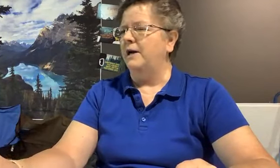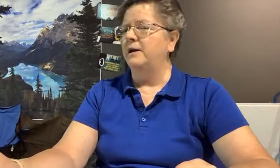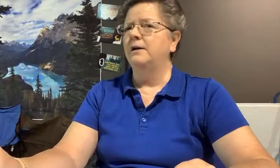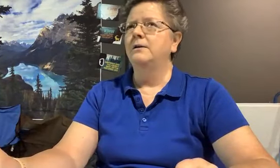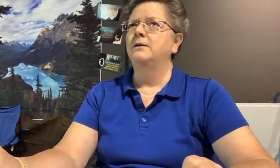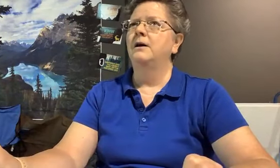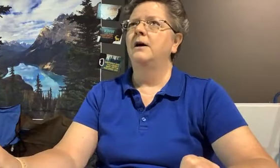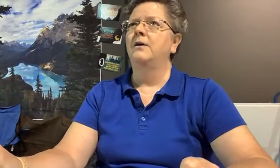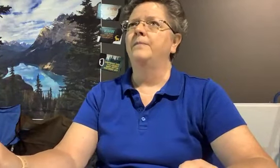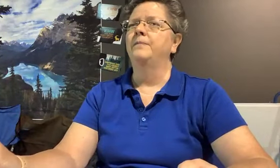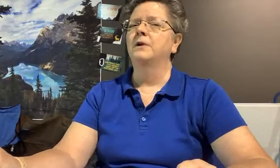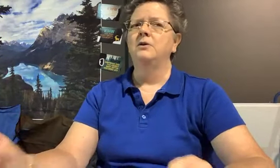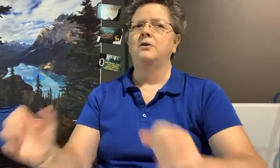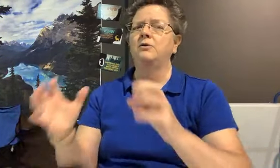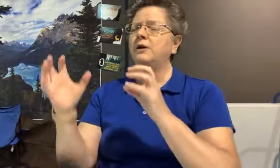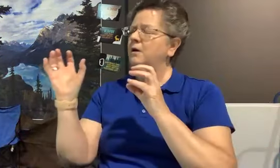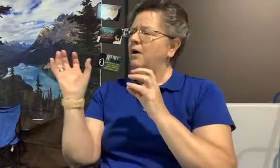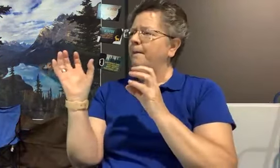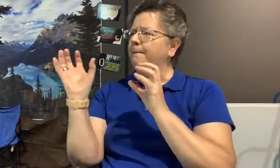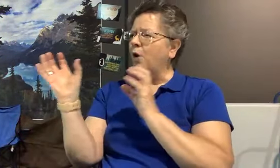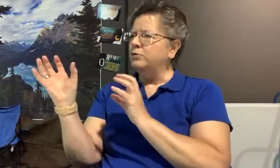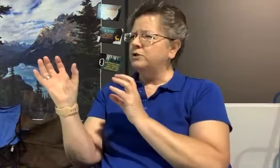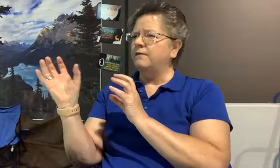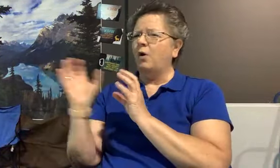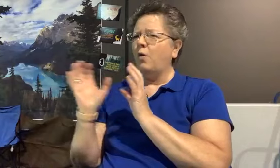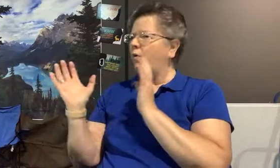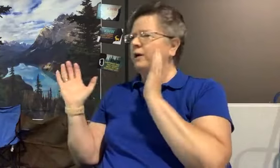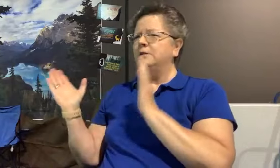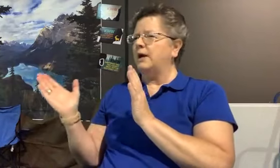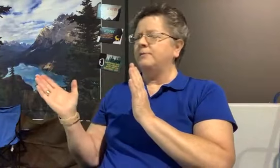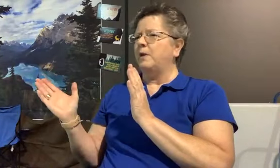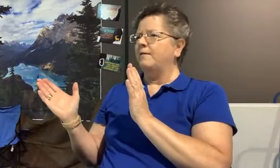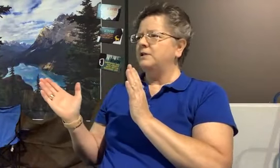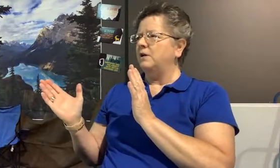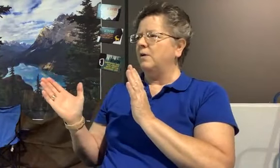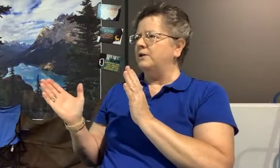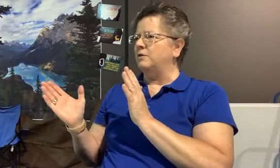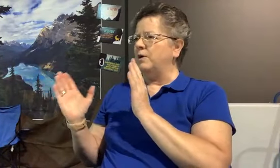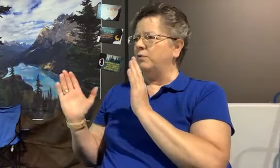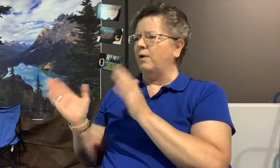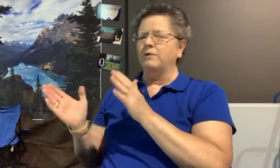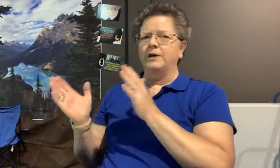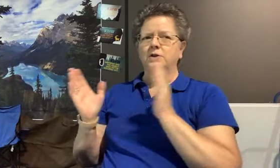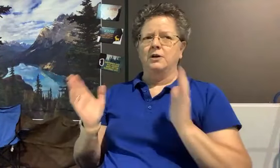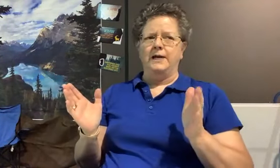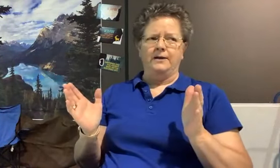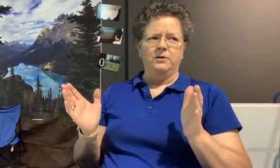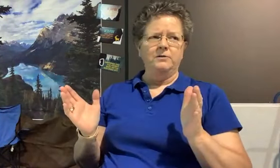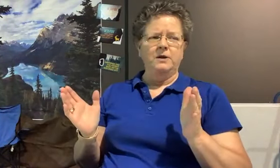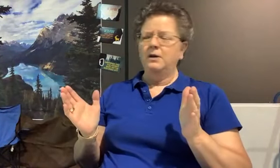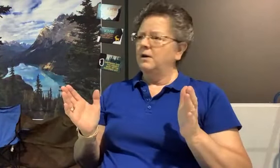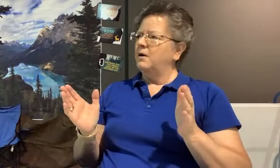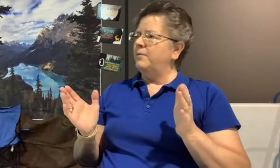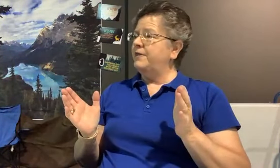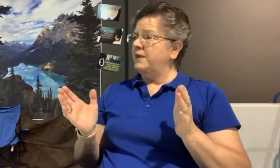Zechariah, you get most of the whole end times prophecy equation with Revelation and Daniel, but then